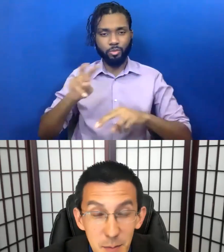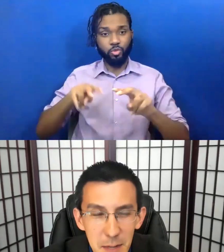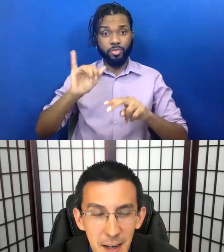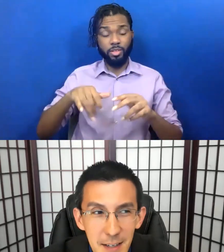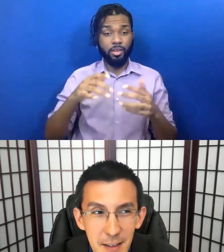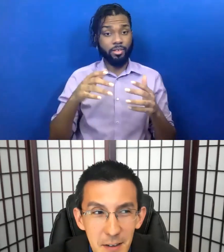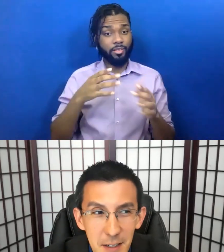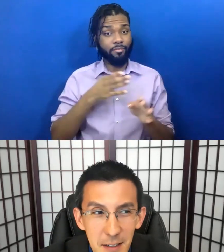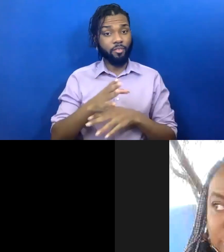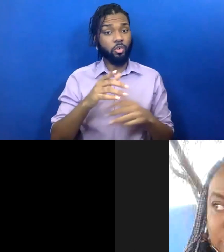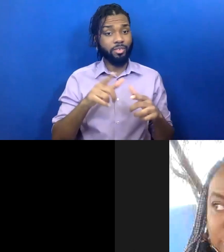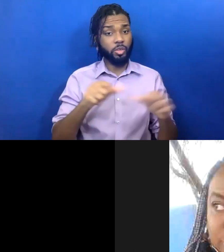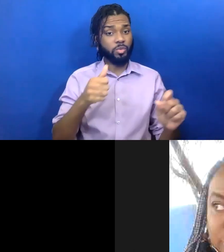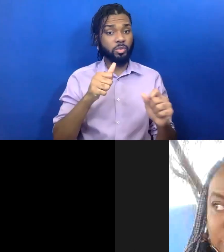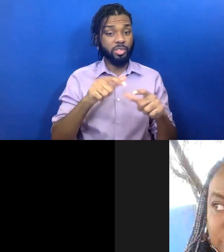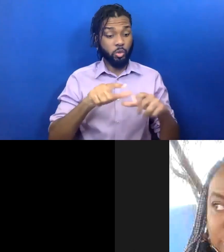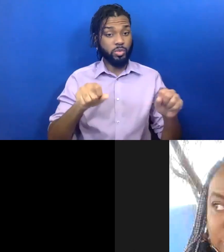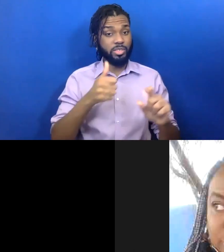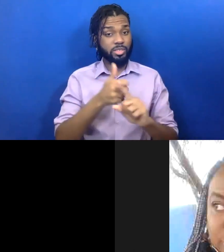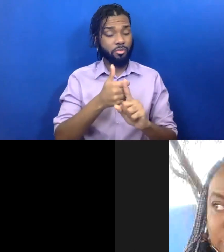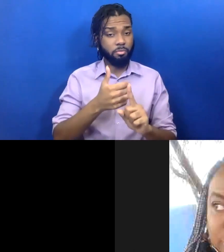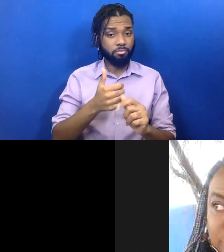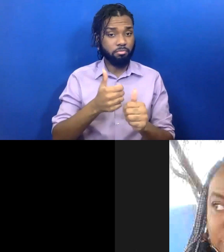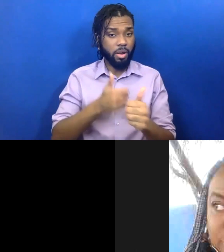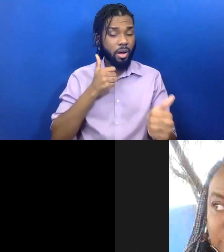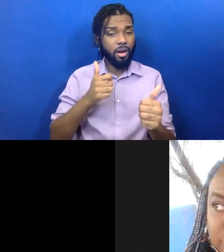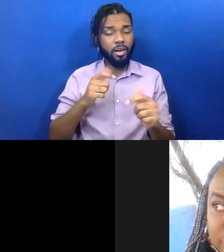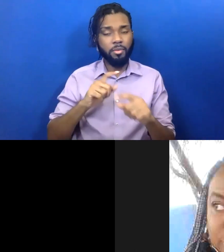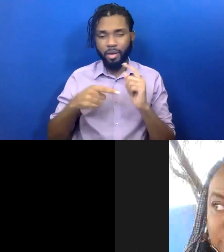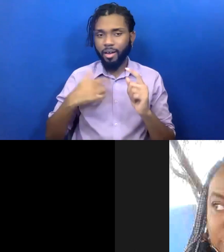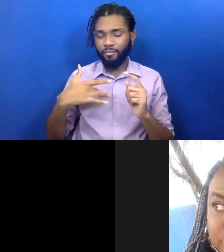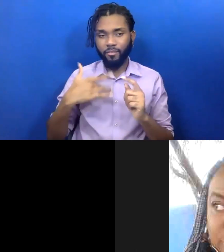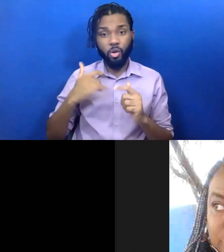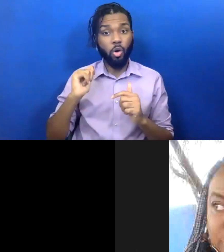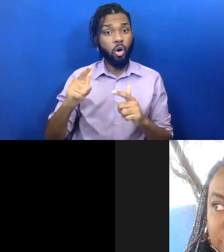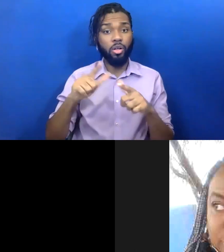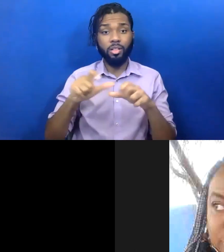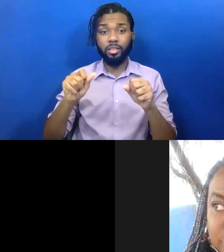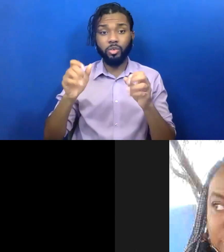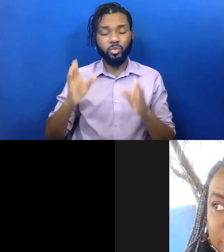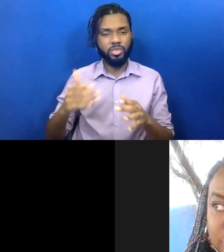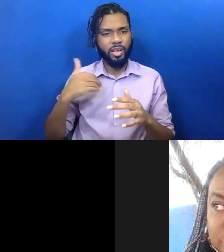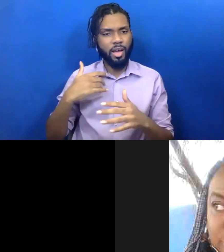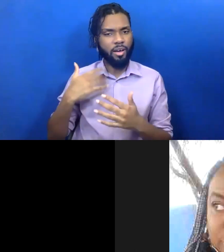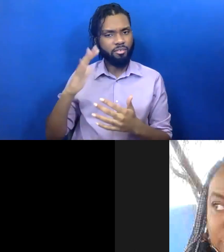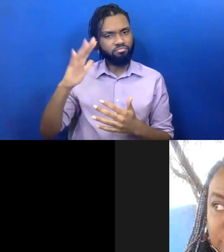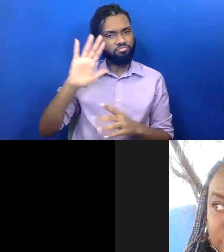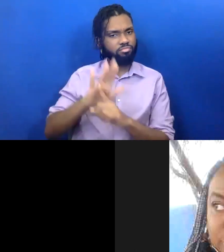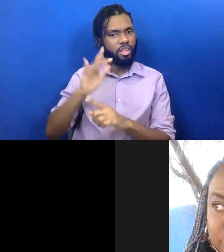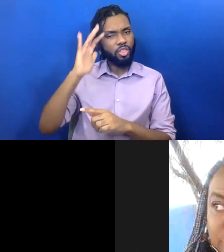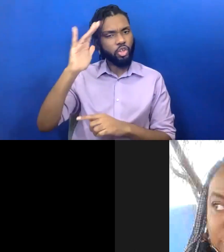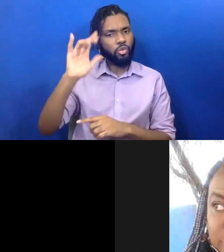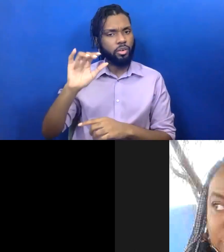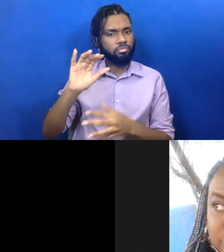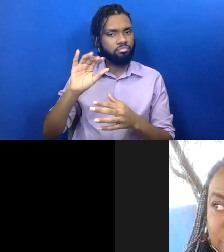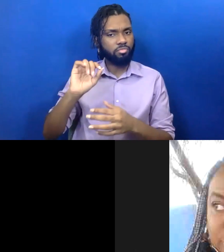linguistics has been behind in this area, I think all linguists do have a theory of race and are operating based on a certain understanding of race